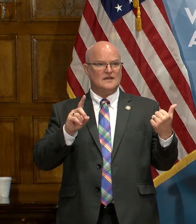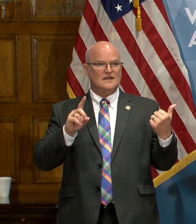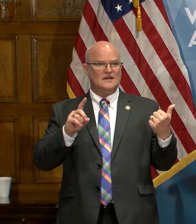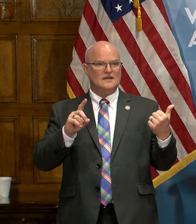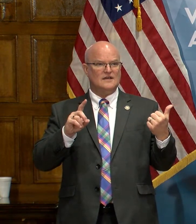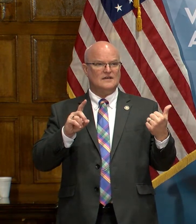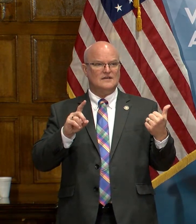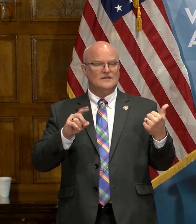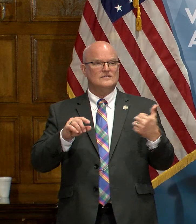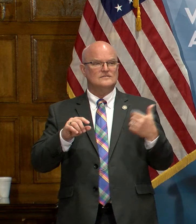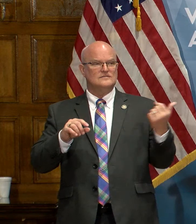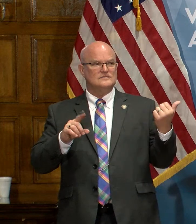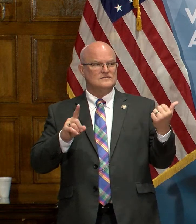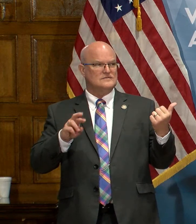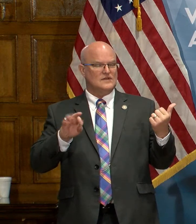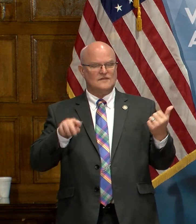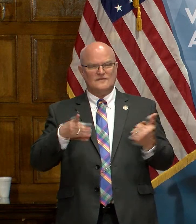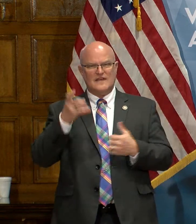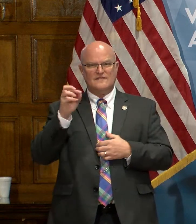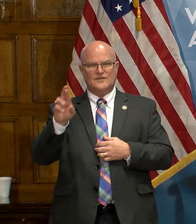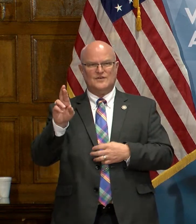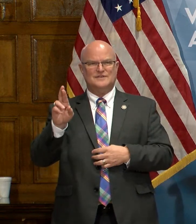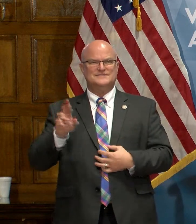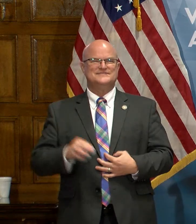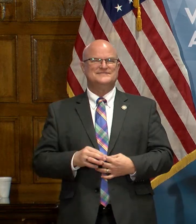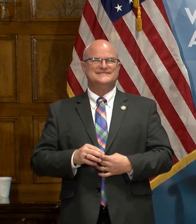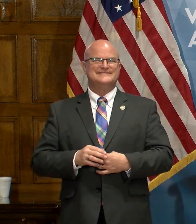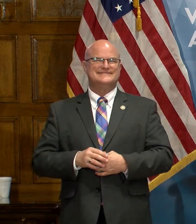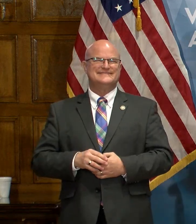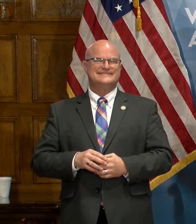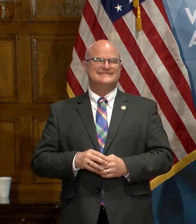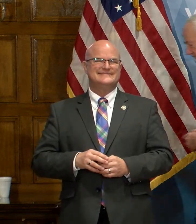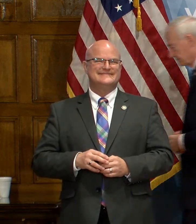Fever. Yeah, go ahead, Dr. Fever.